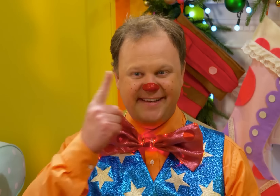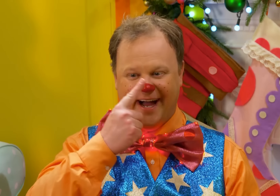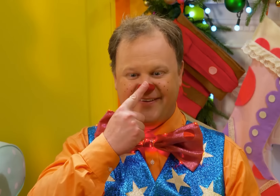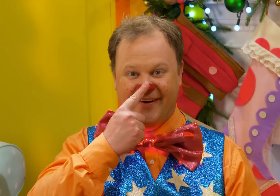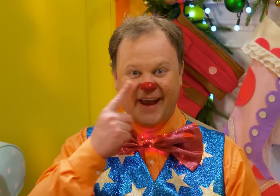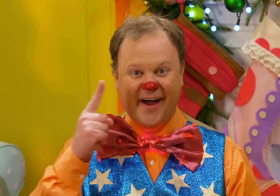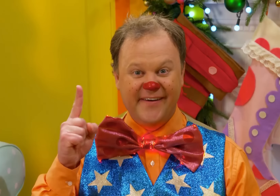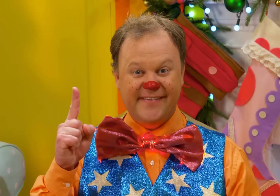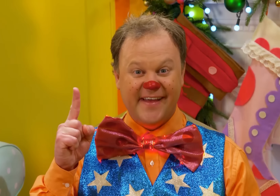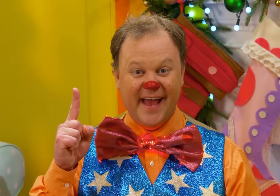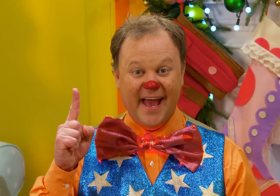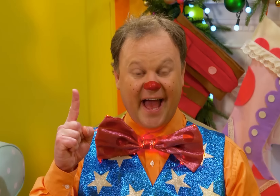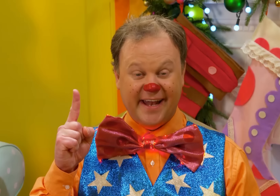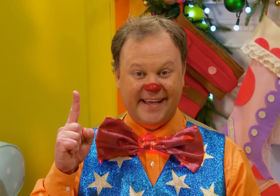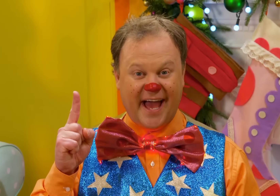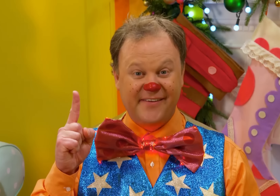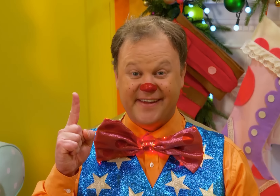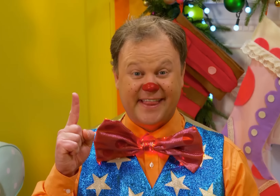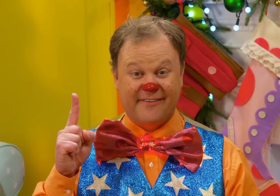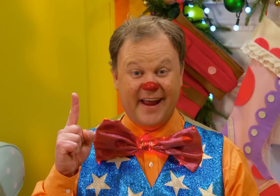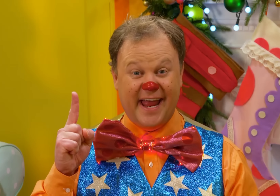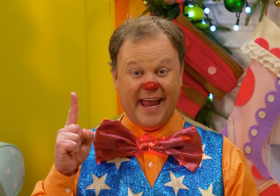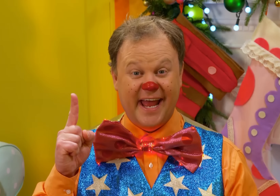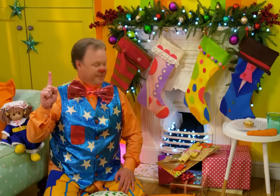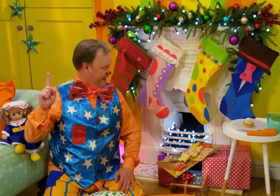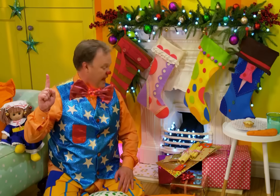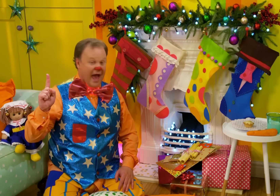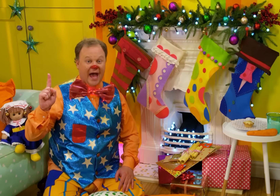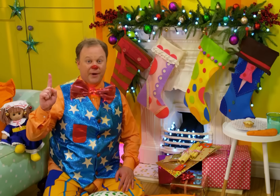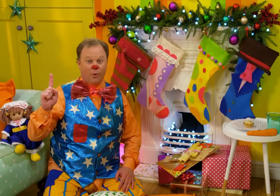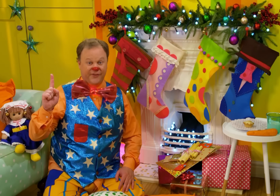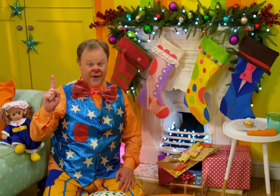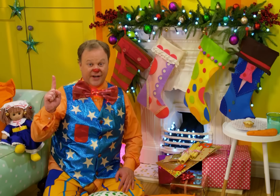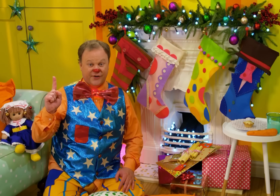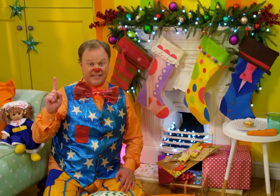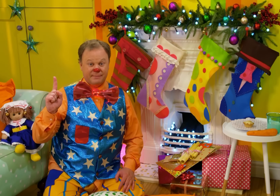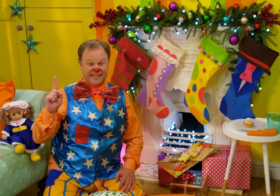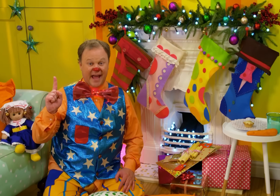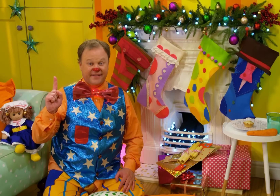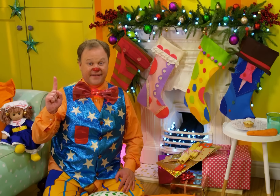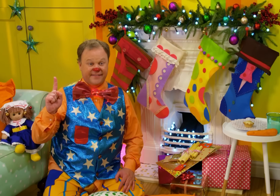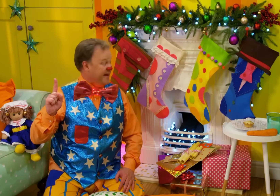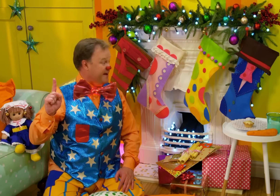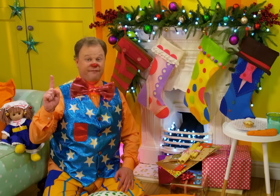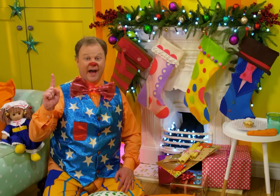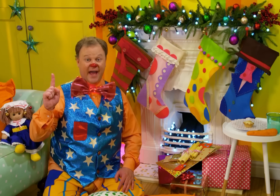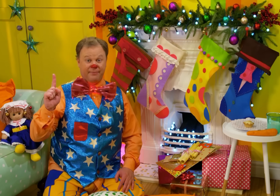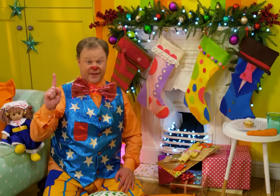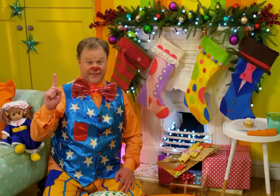Touch your nose and count to three and watch our Christmas letters fly up the